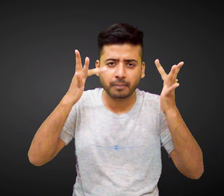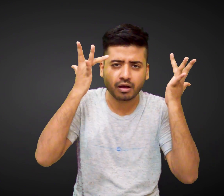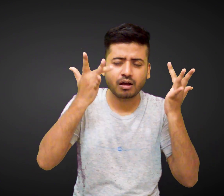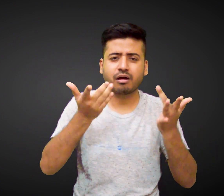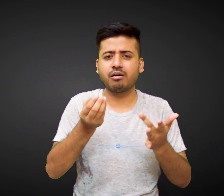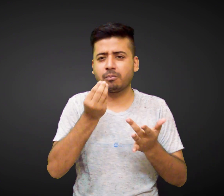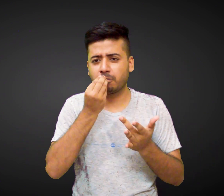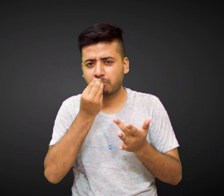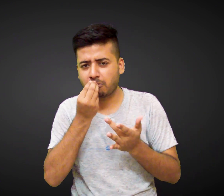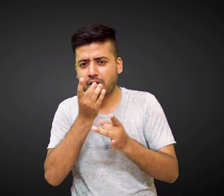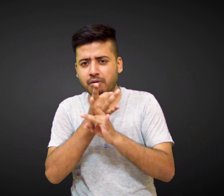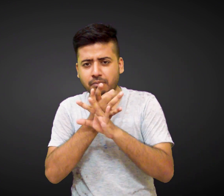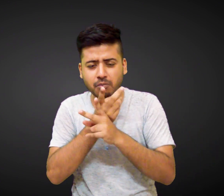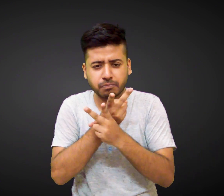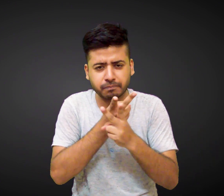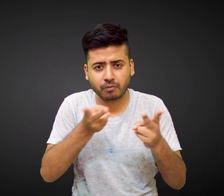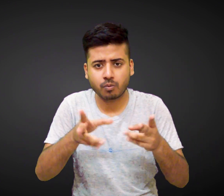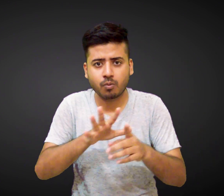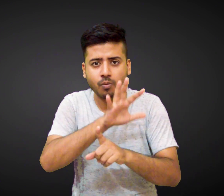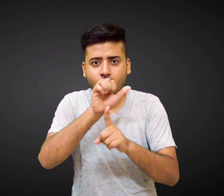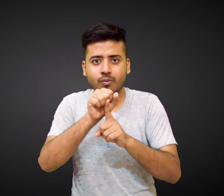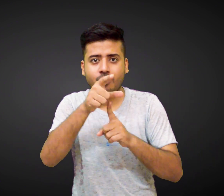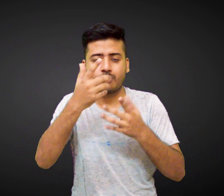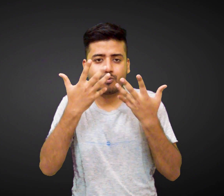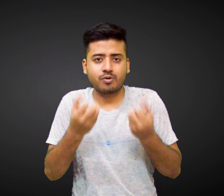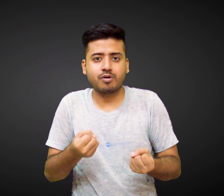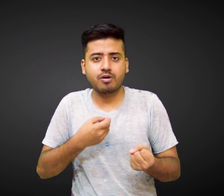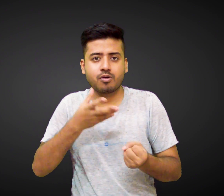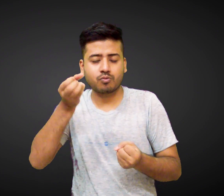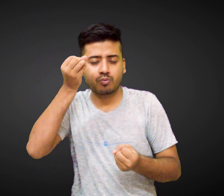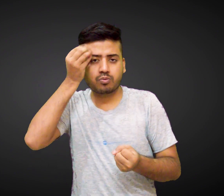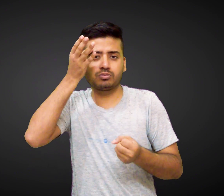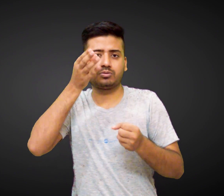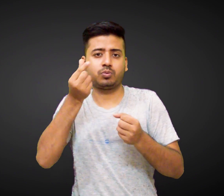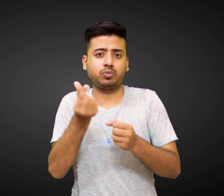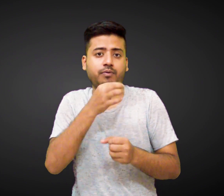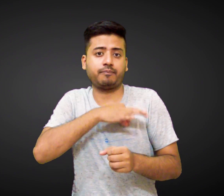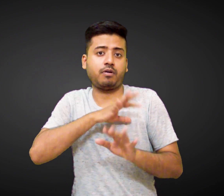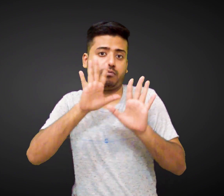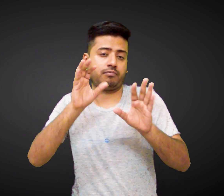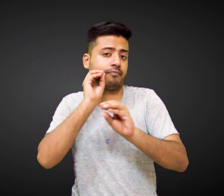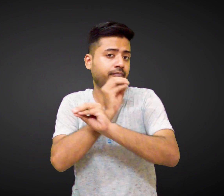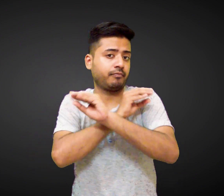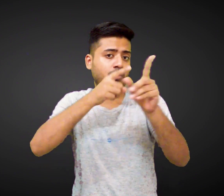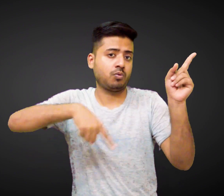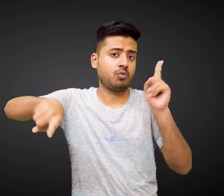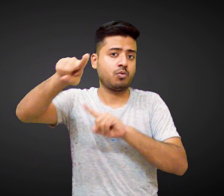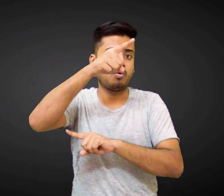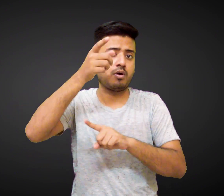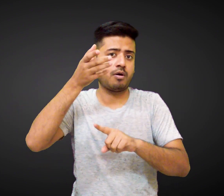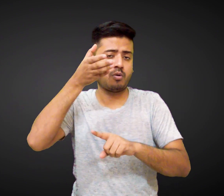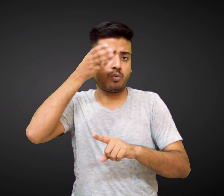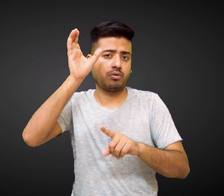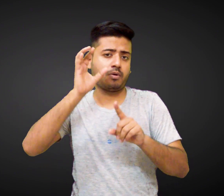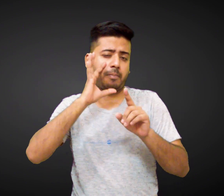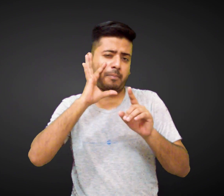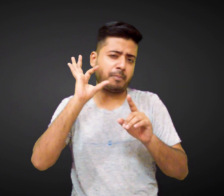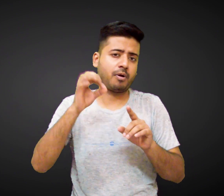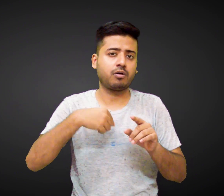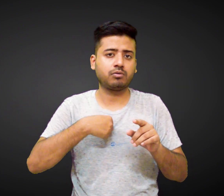coverage and sharing information. This suggests that learn people should not be overlooked when accessing news, and that news outlets should use